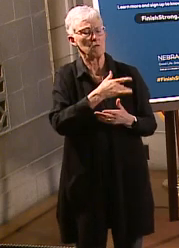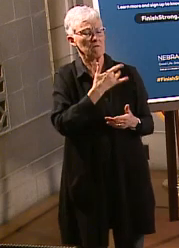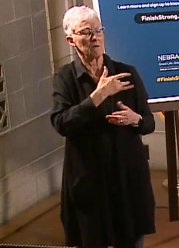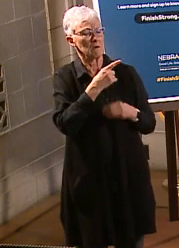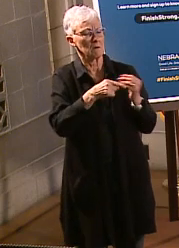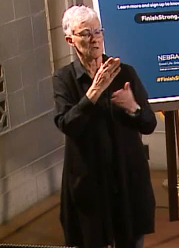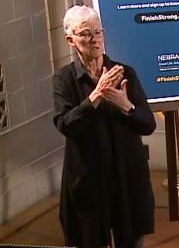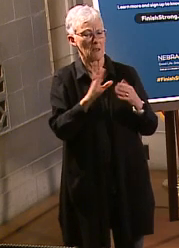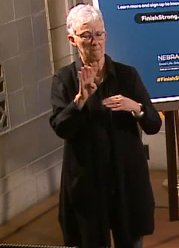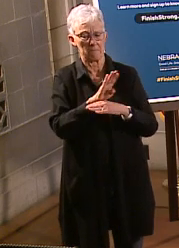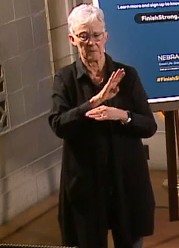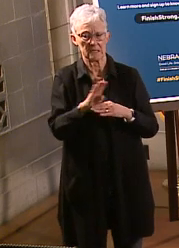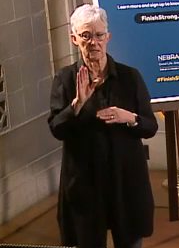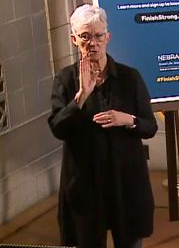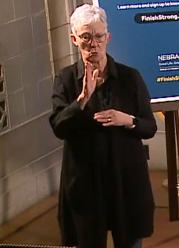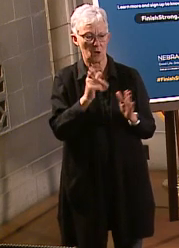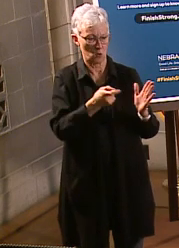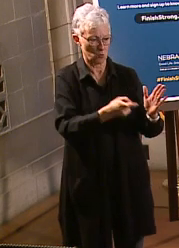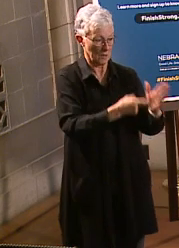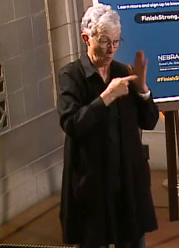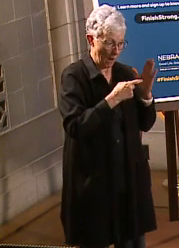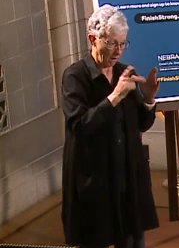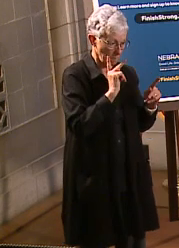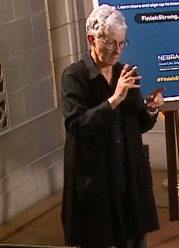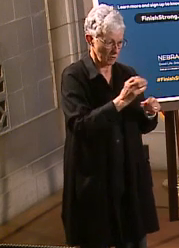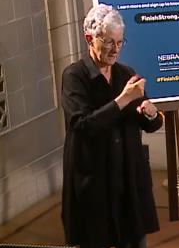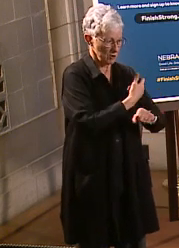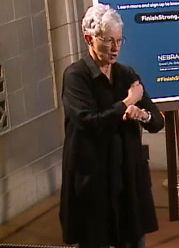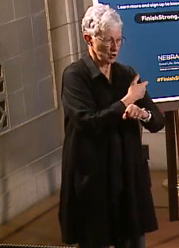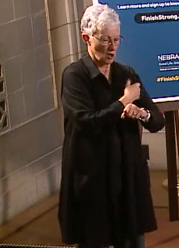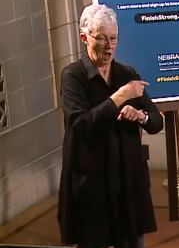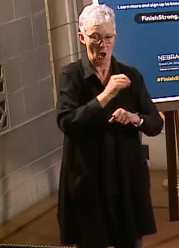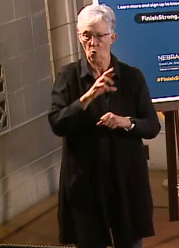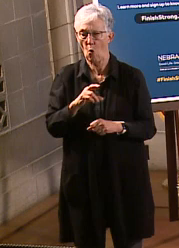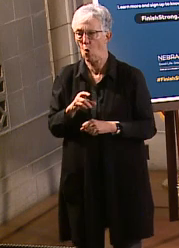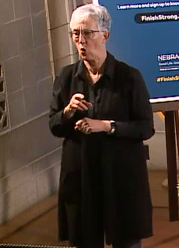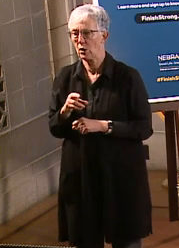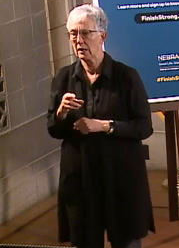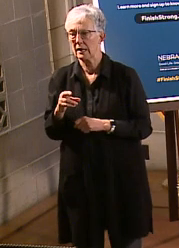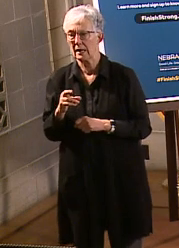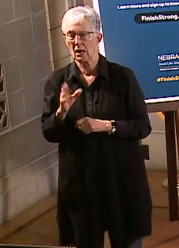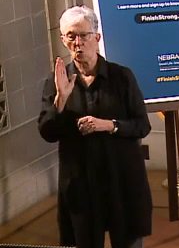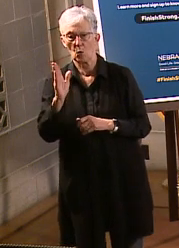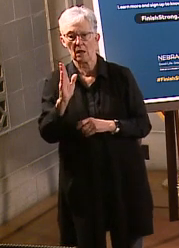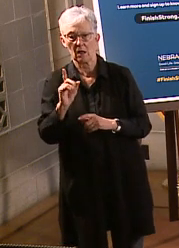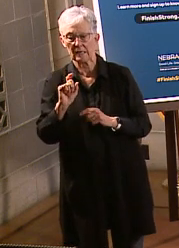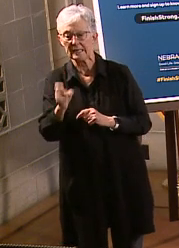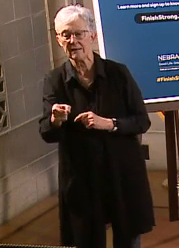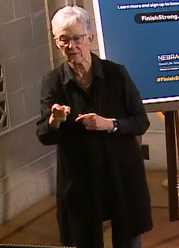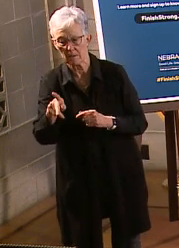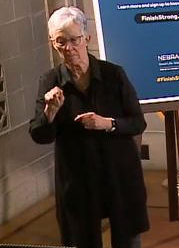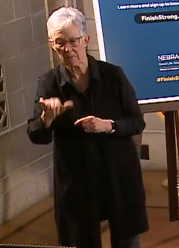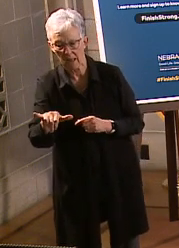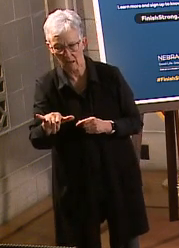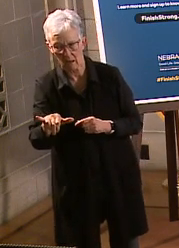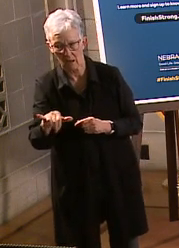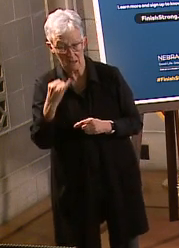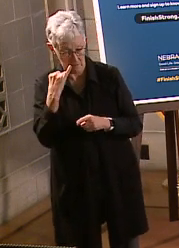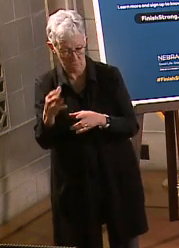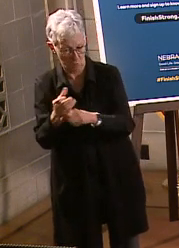the shot or actually, you know, giving them money to get the shot? I think that